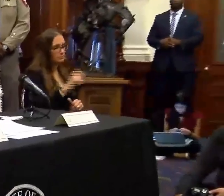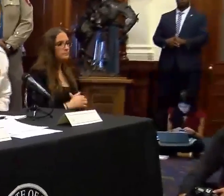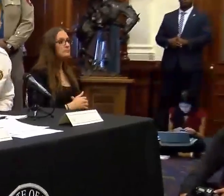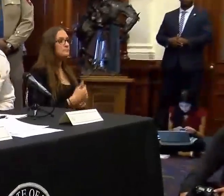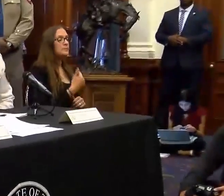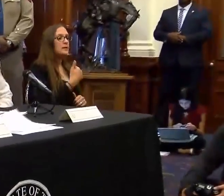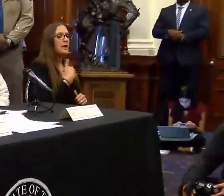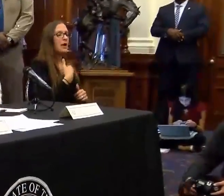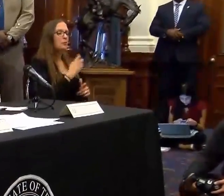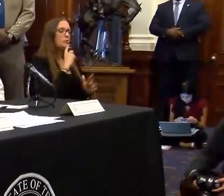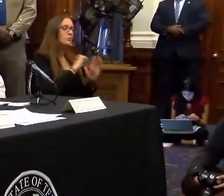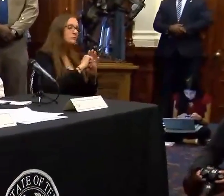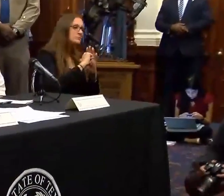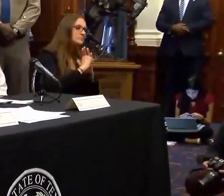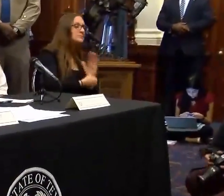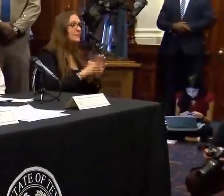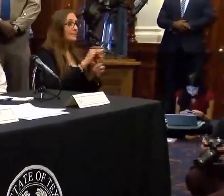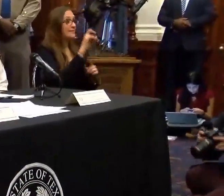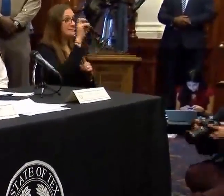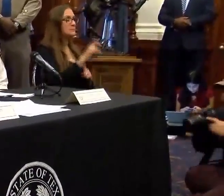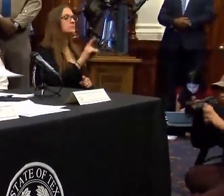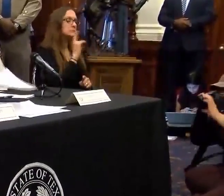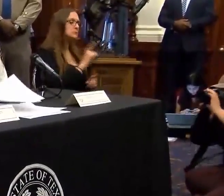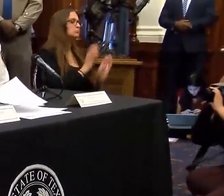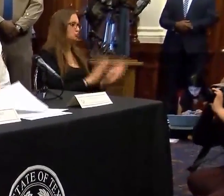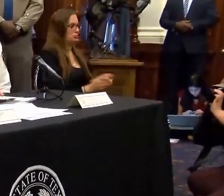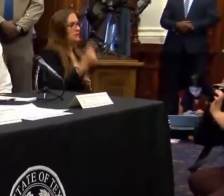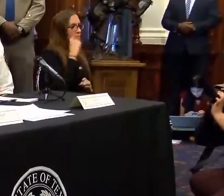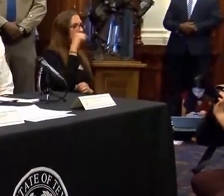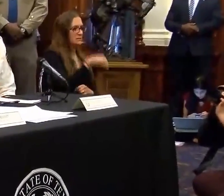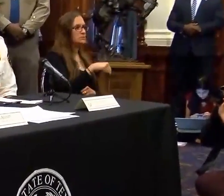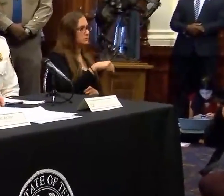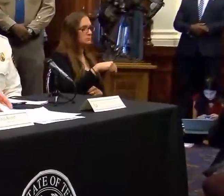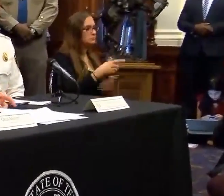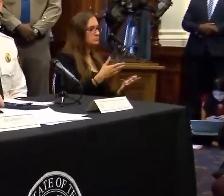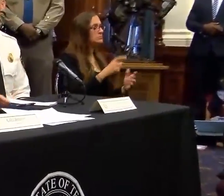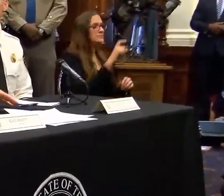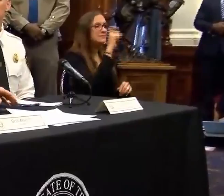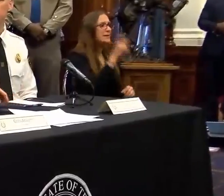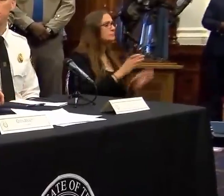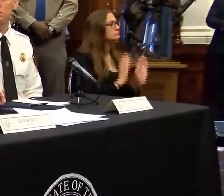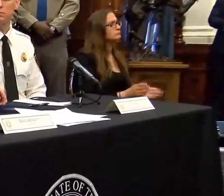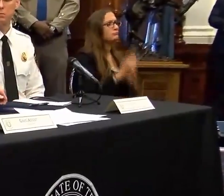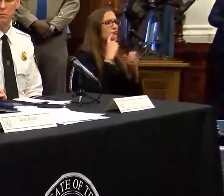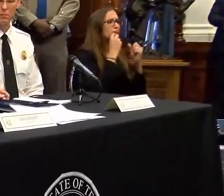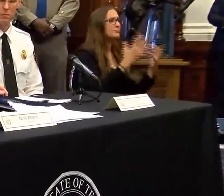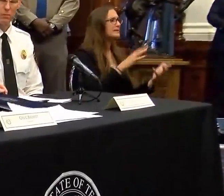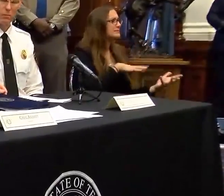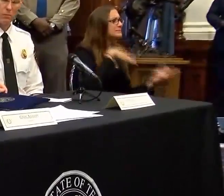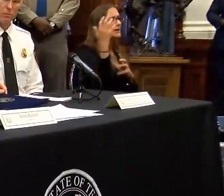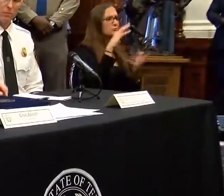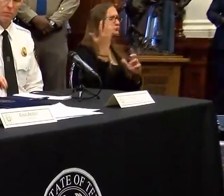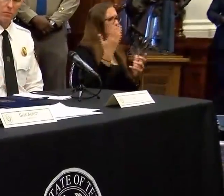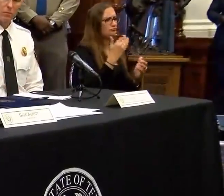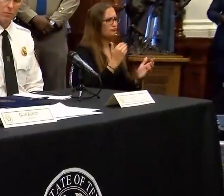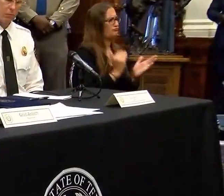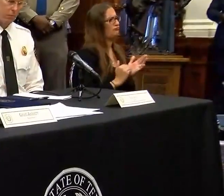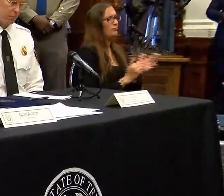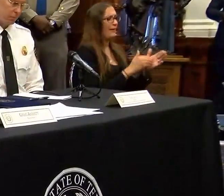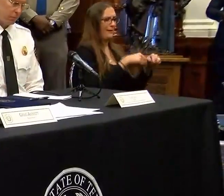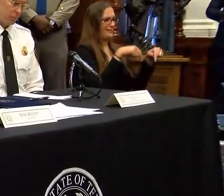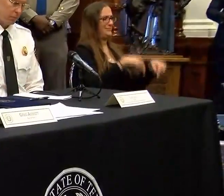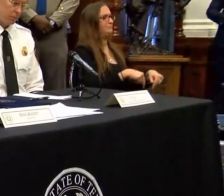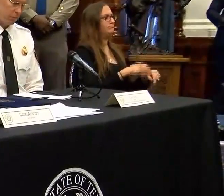like to underscore the fact that Texas is prepared for this. Texas prepares for many disasters all the time, and this is